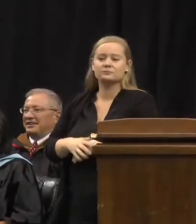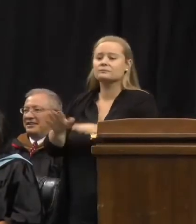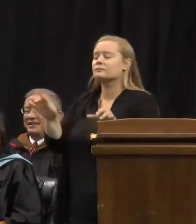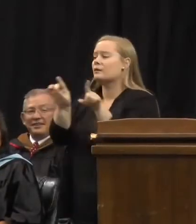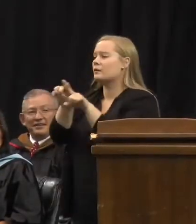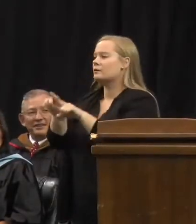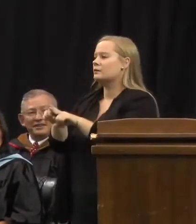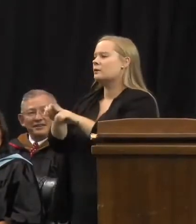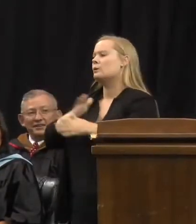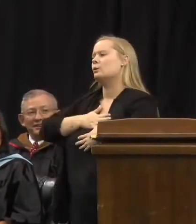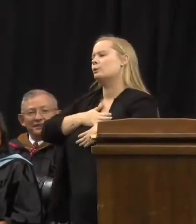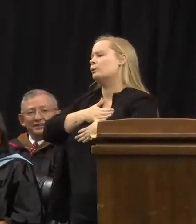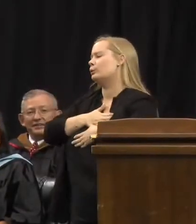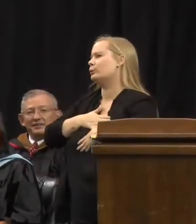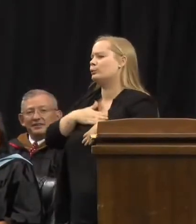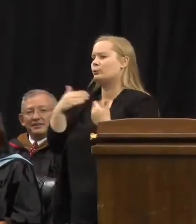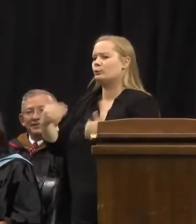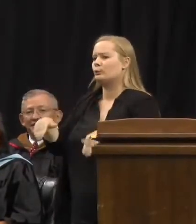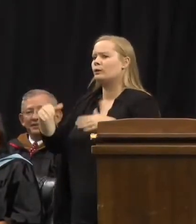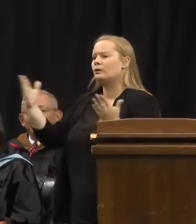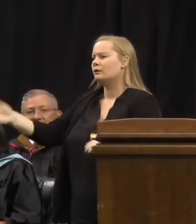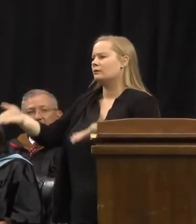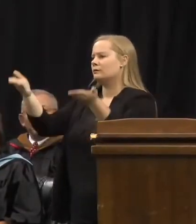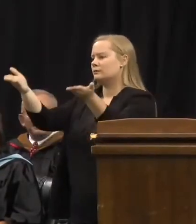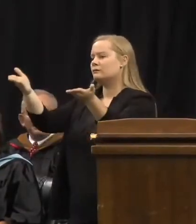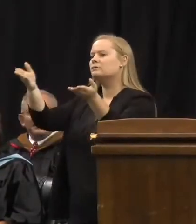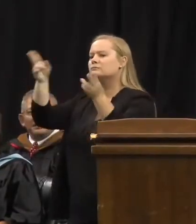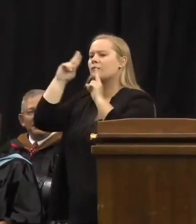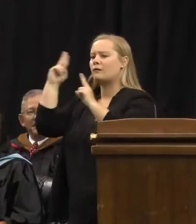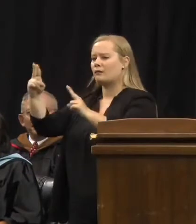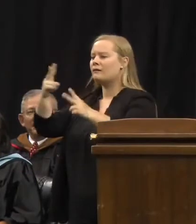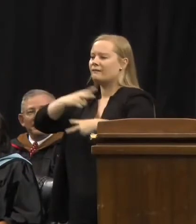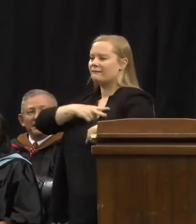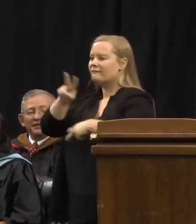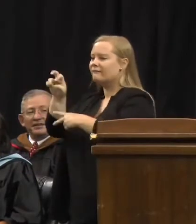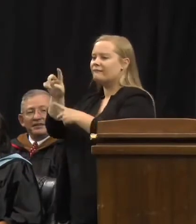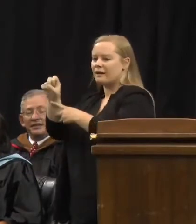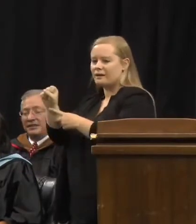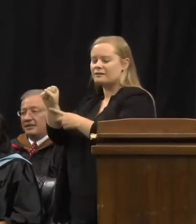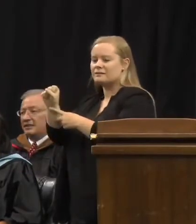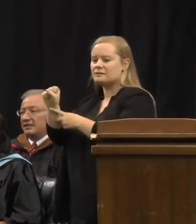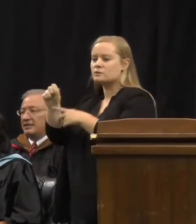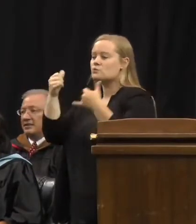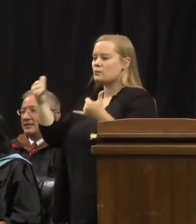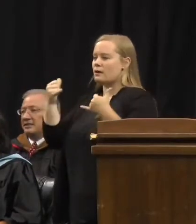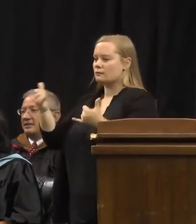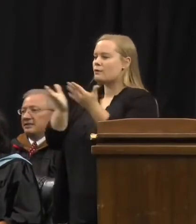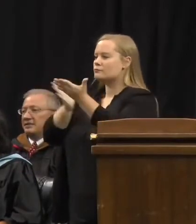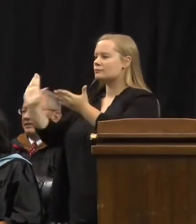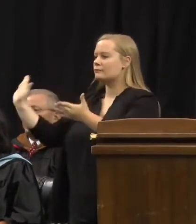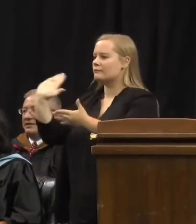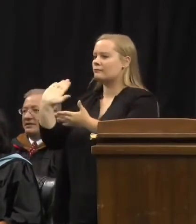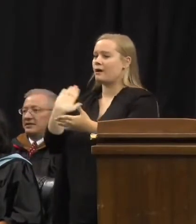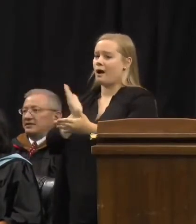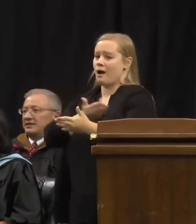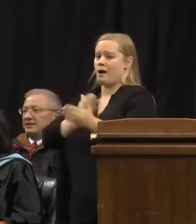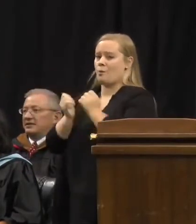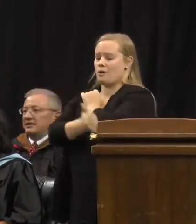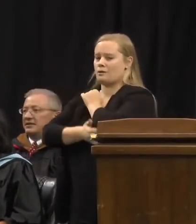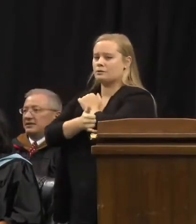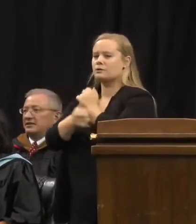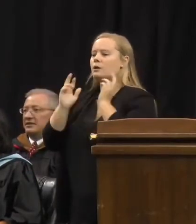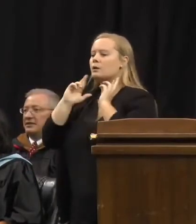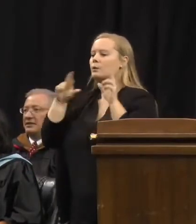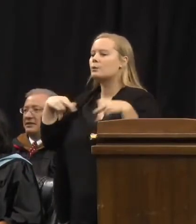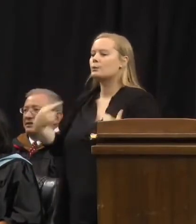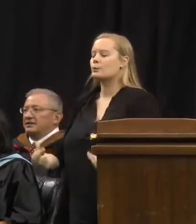Additionally, we're extremely pleased to honor our graduates who are veterans or are certainly actively serving our country right now. These graduates are wearing